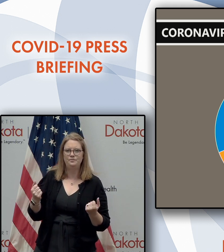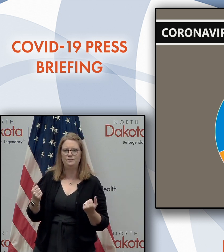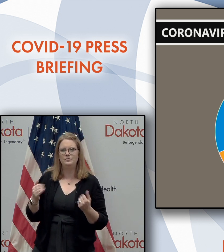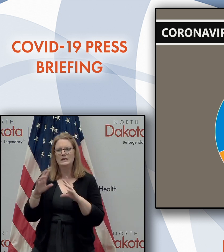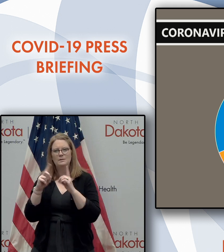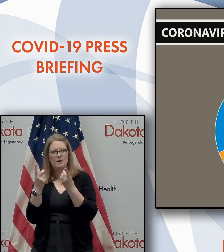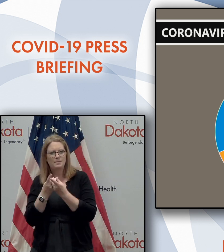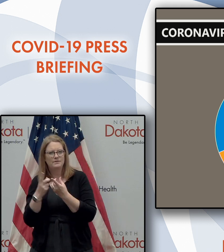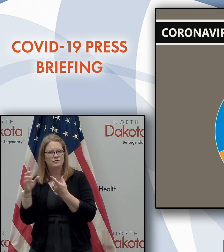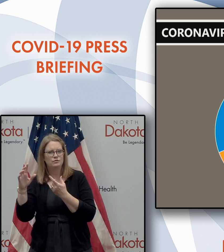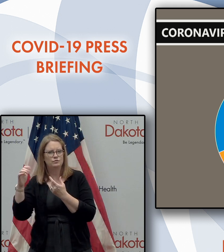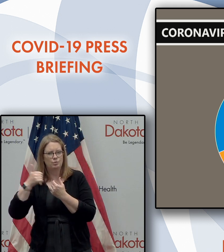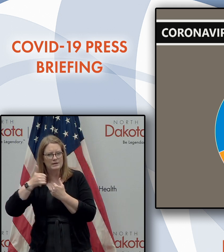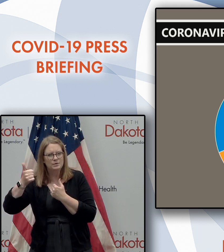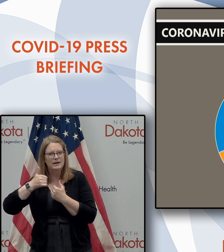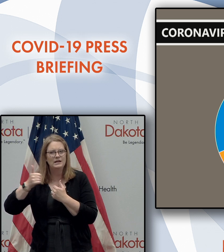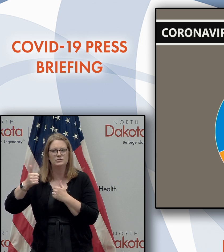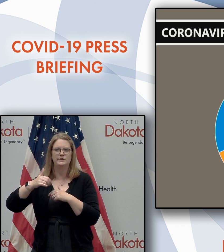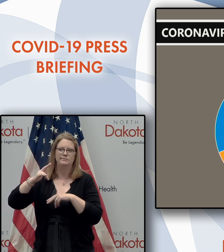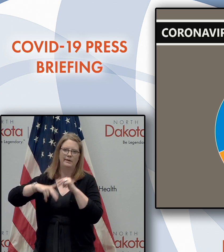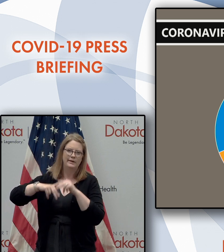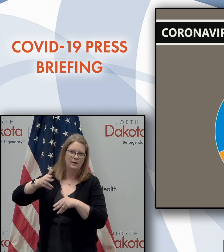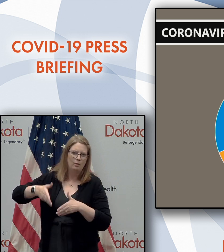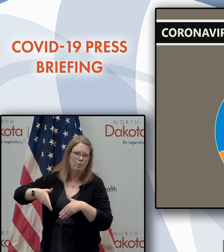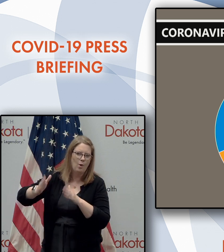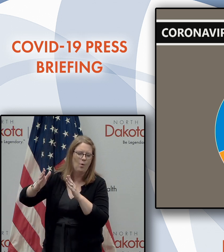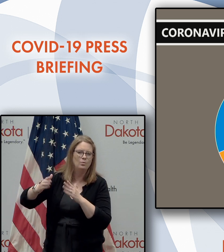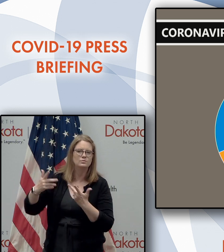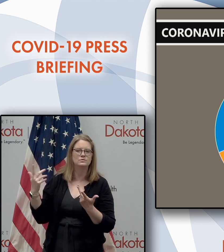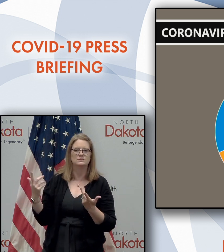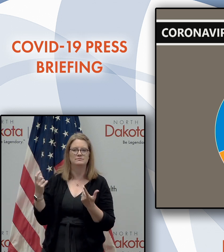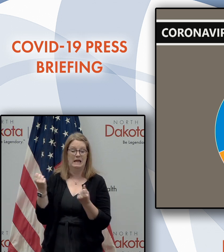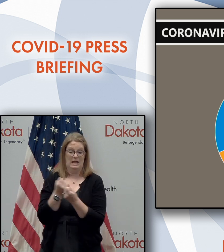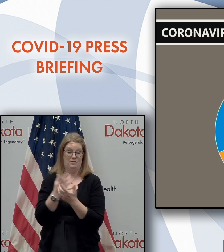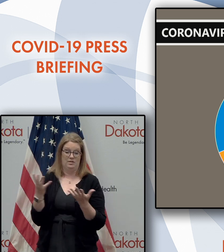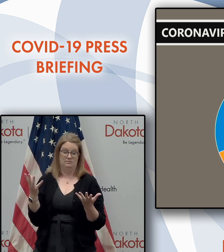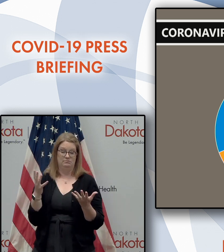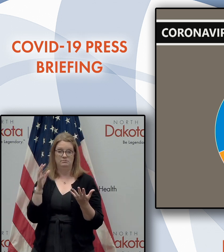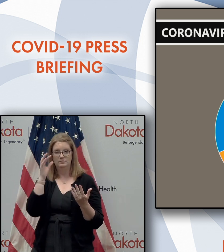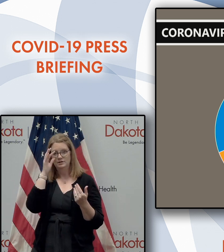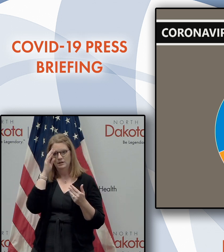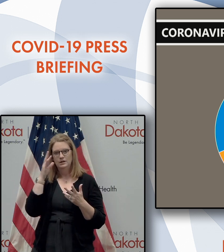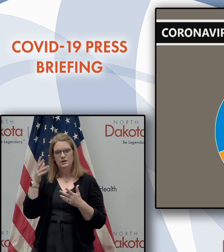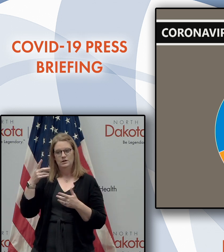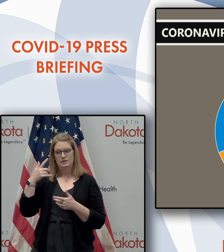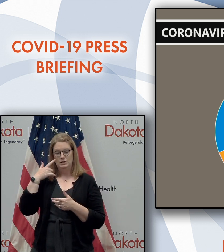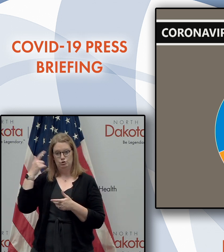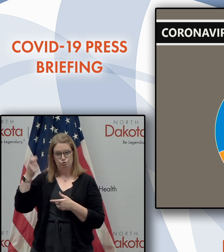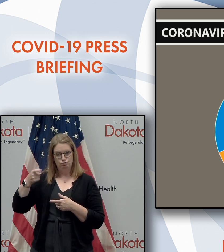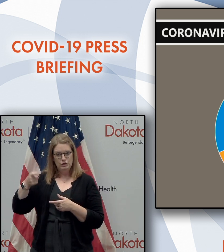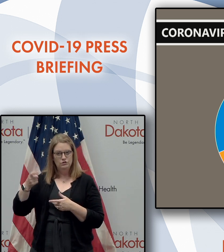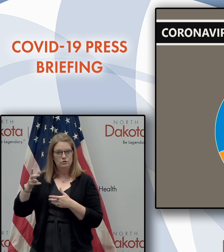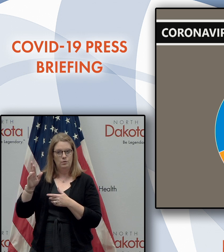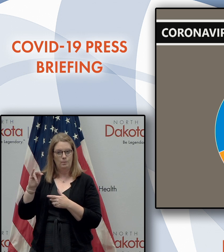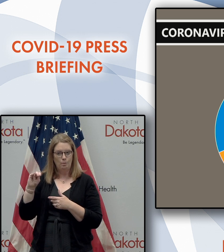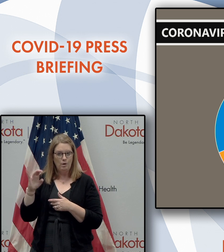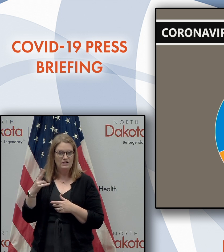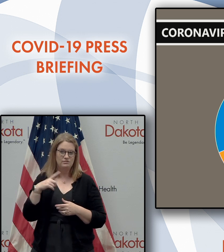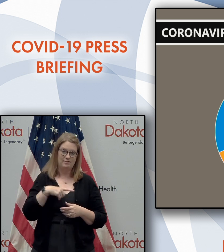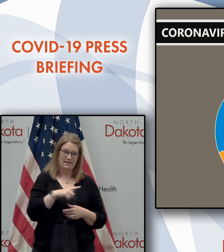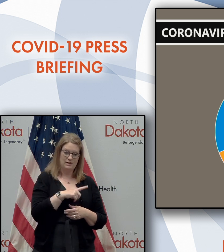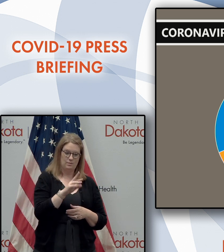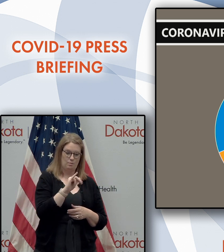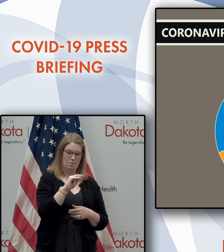Department of Transportation, building roads, everything that we're doing. The judicial branch, the legislative branch, all